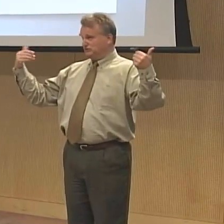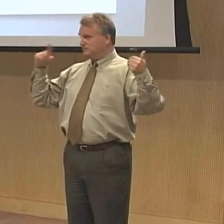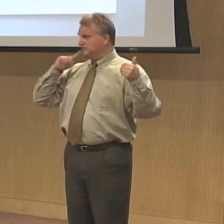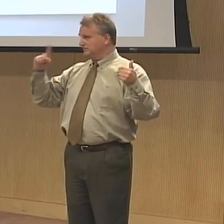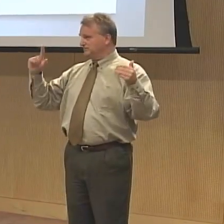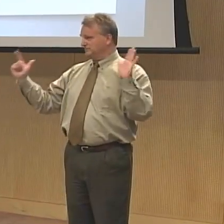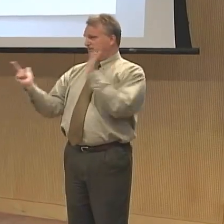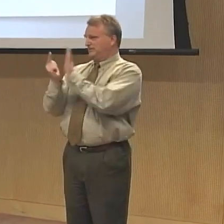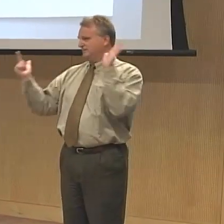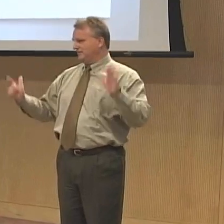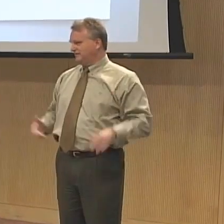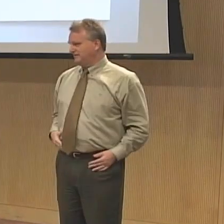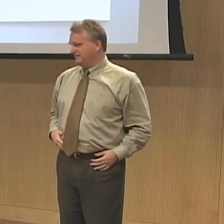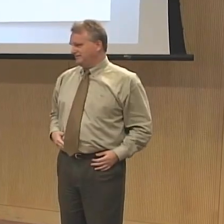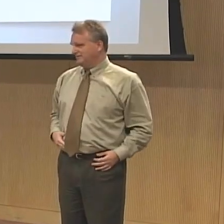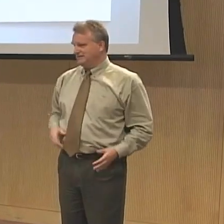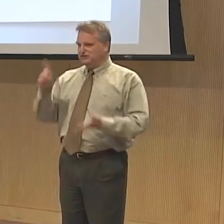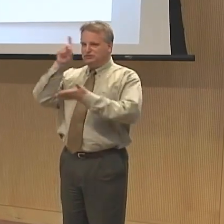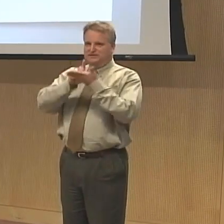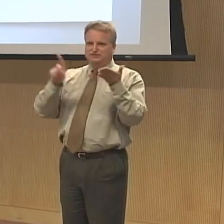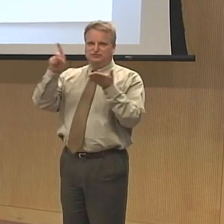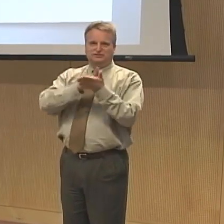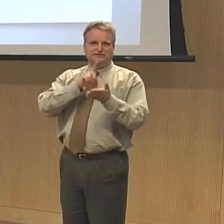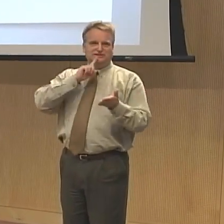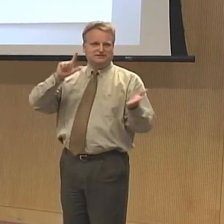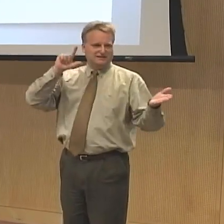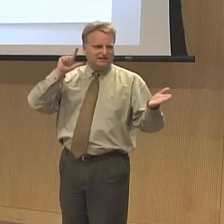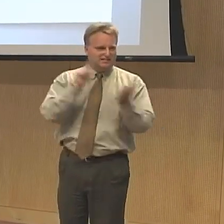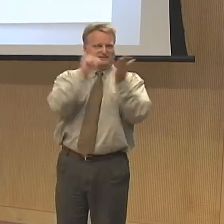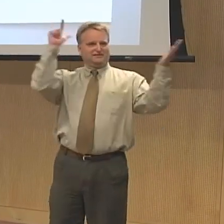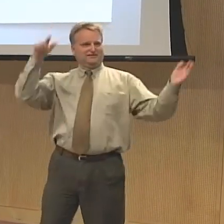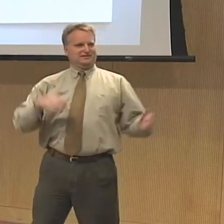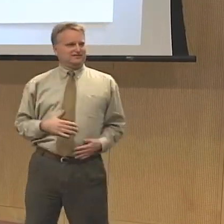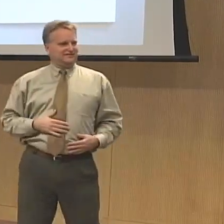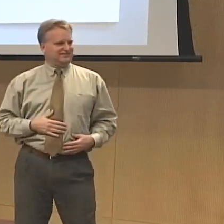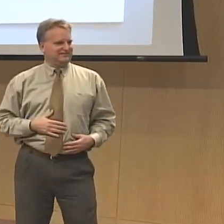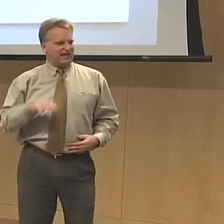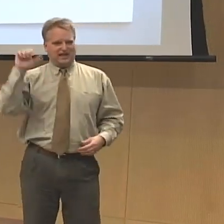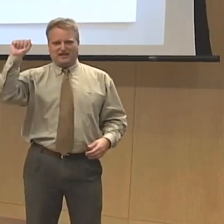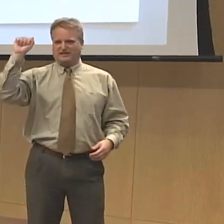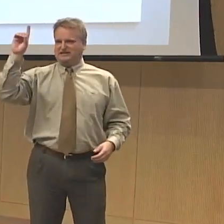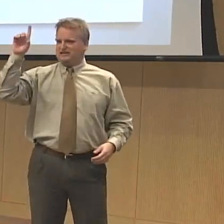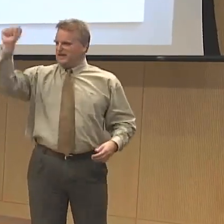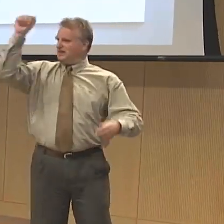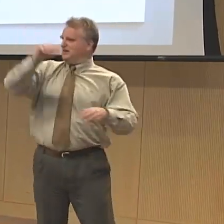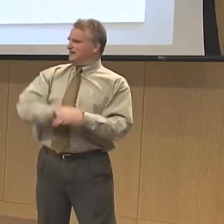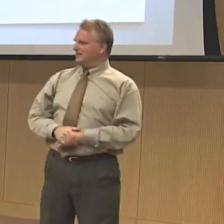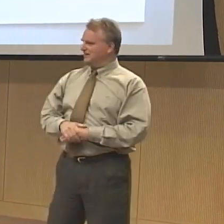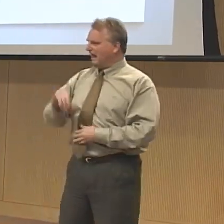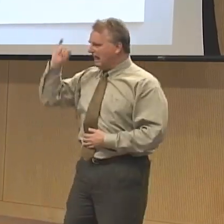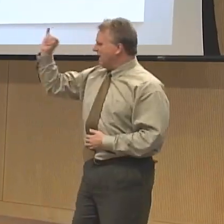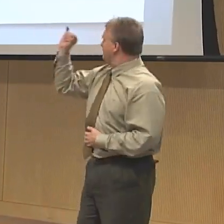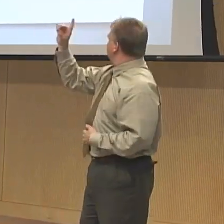Segregation has been outlawed. Discrimination is illegal. We have the ADA, the